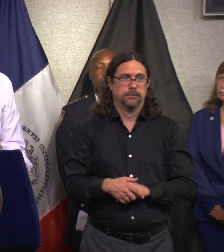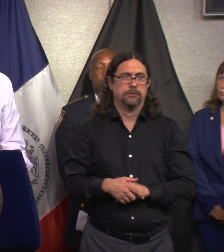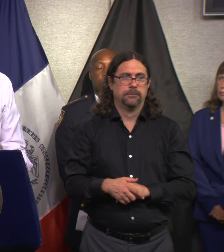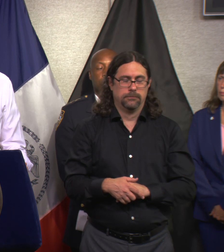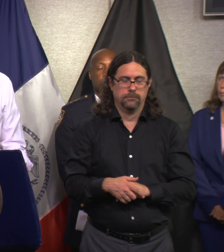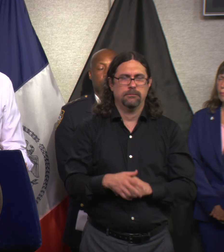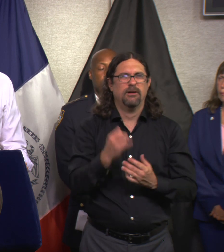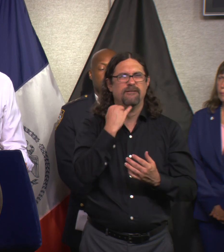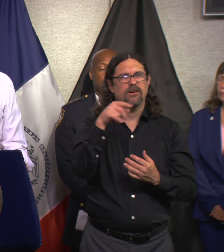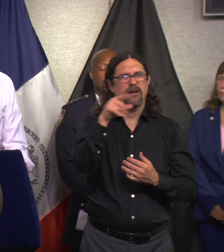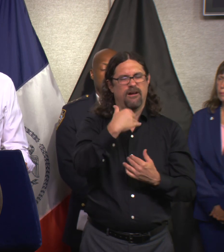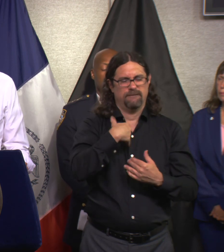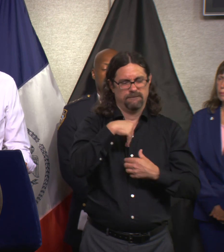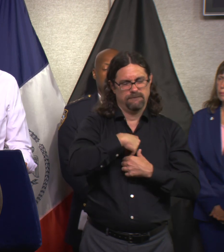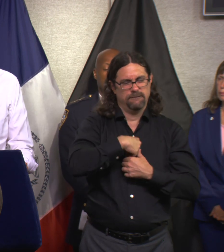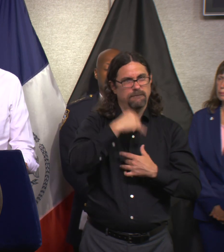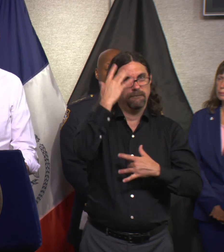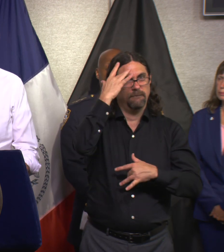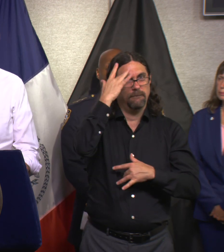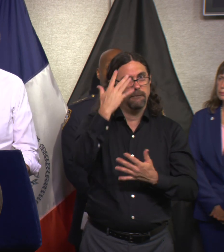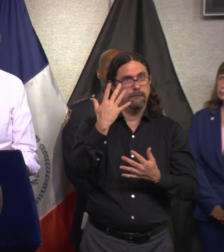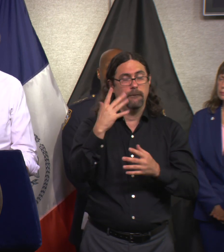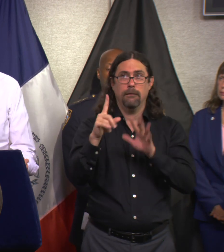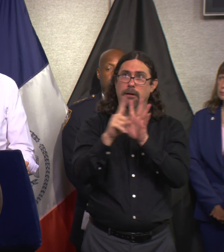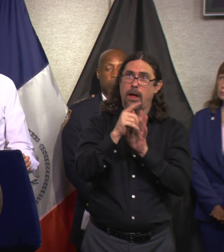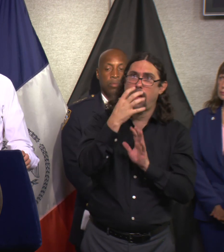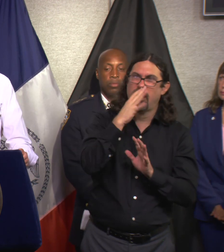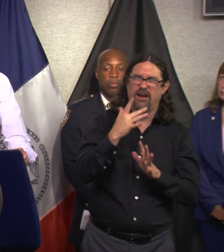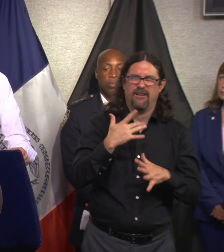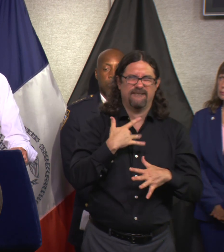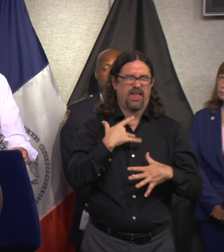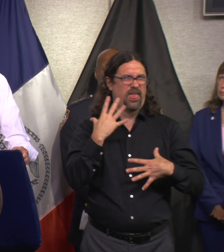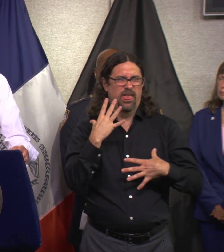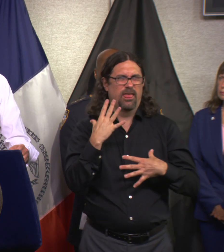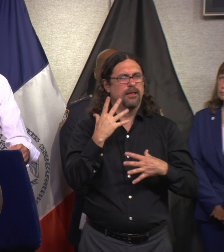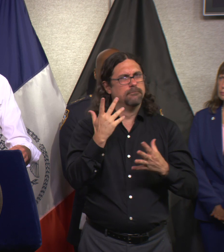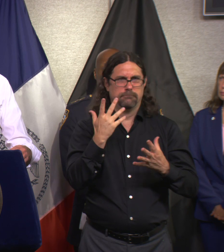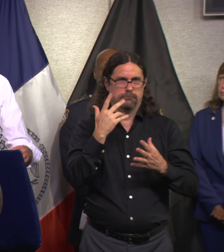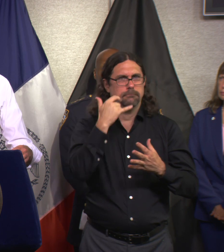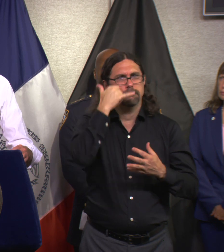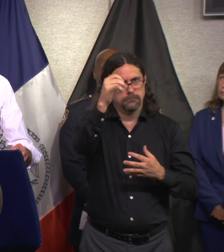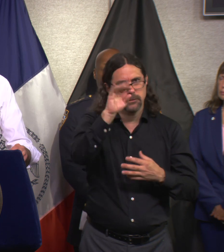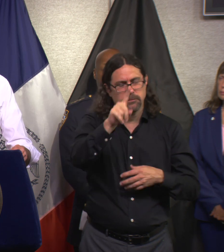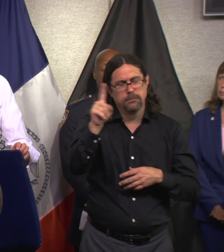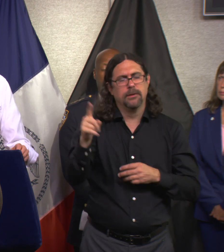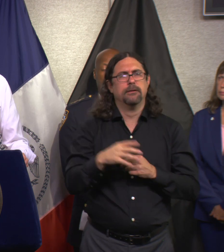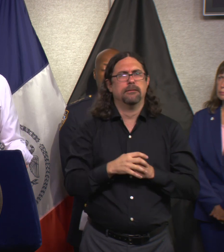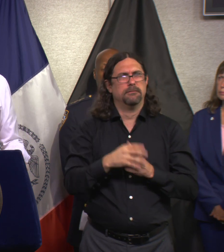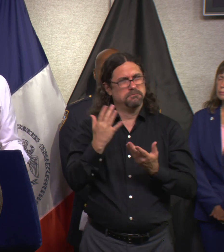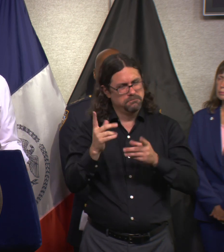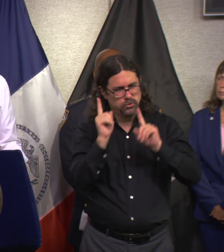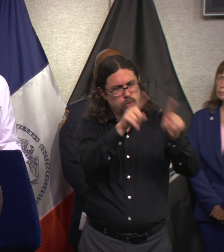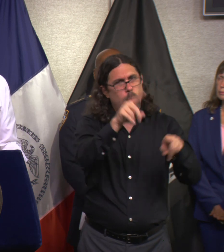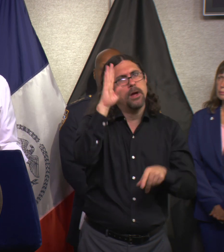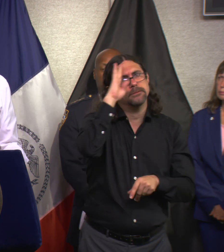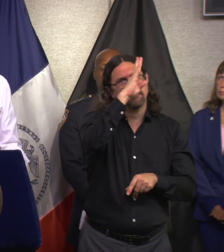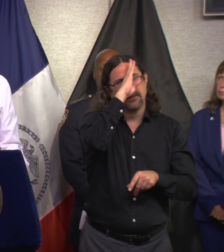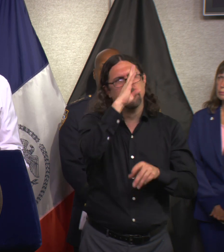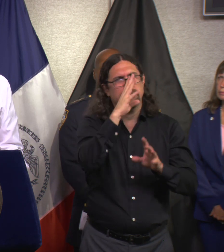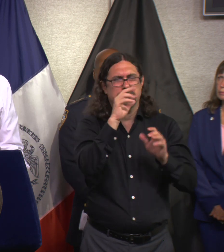centers. Any questions throughout this crisis, people can call 311 or